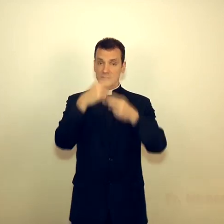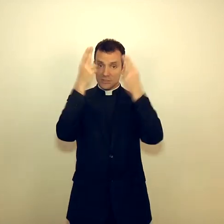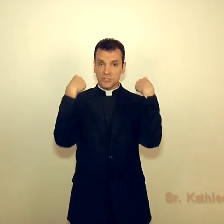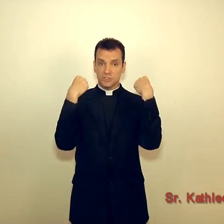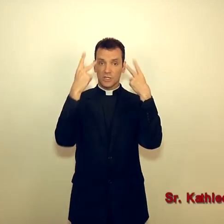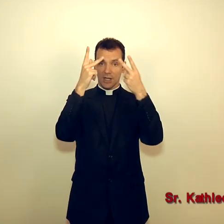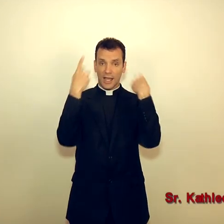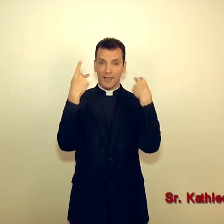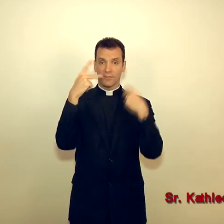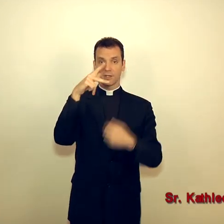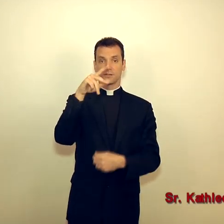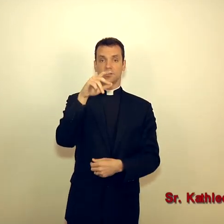and Sister